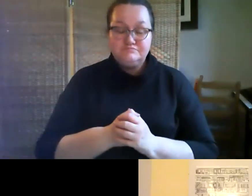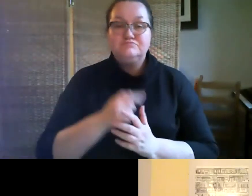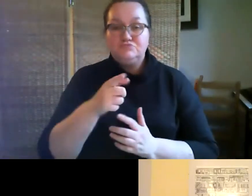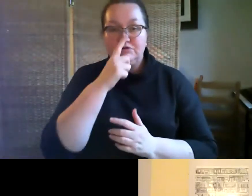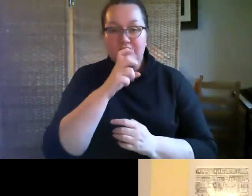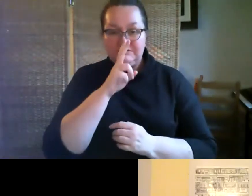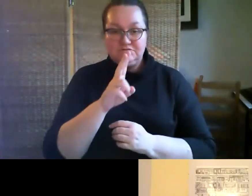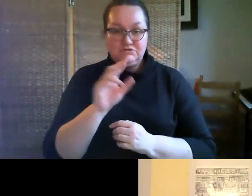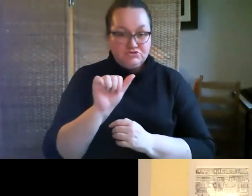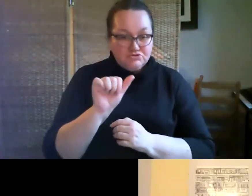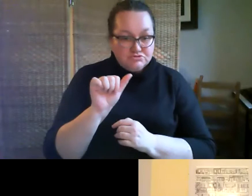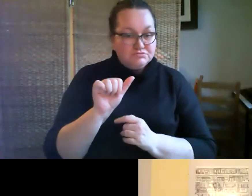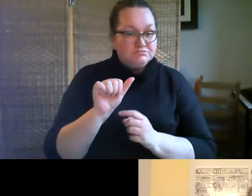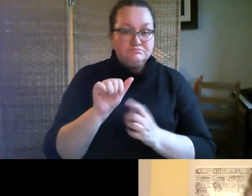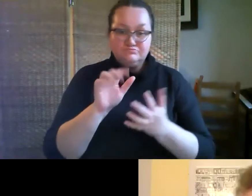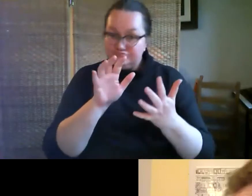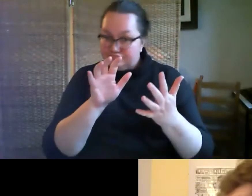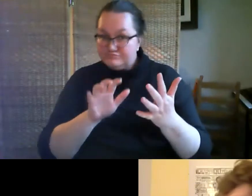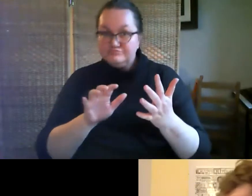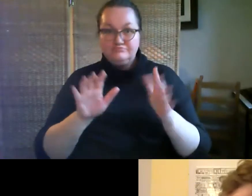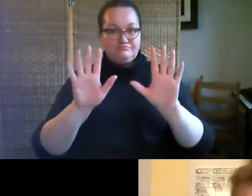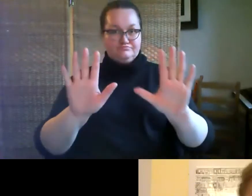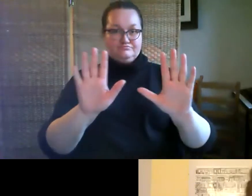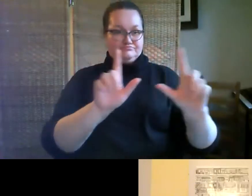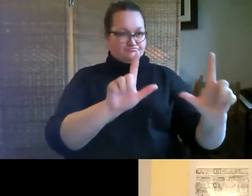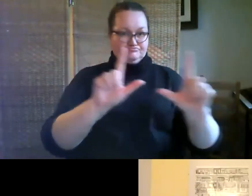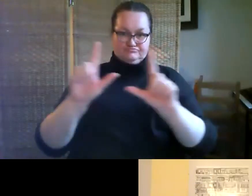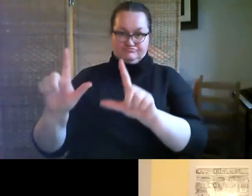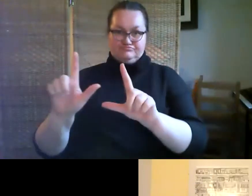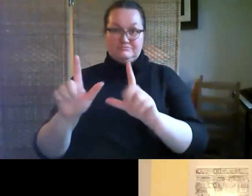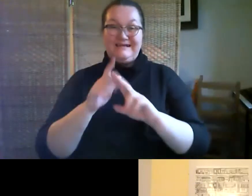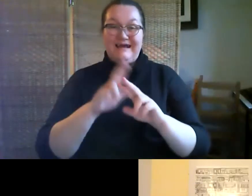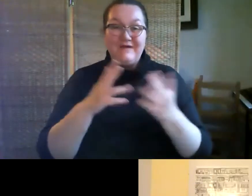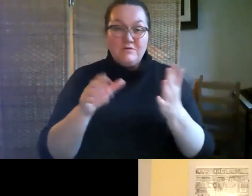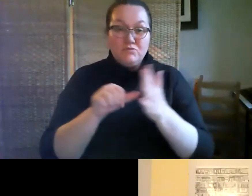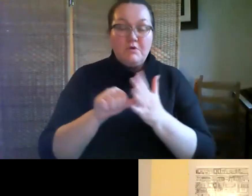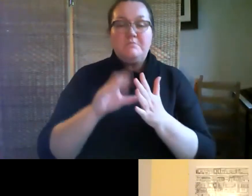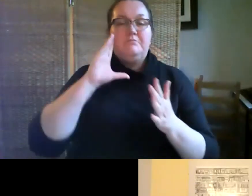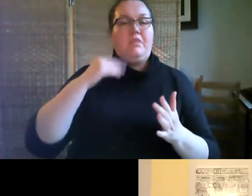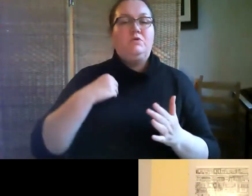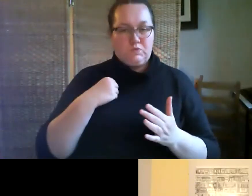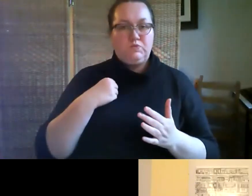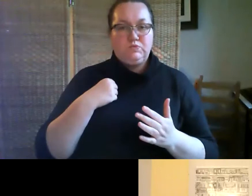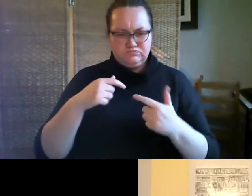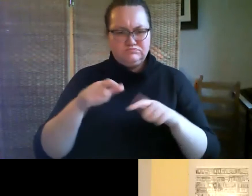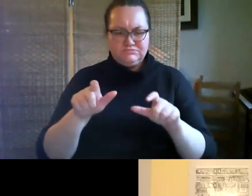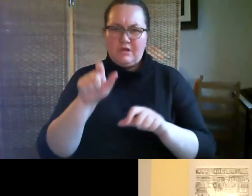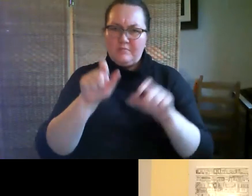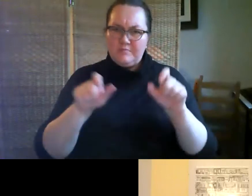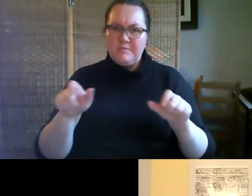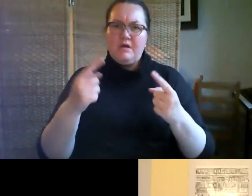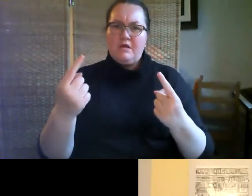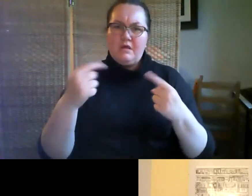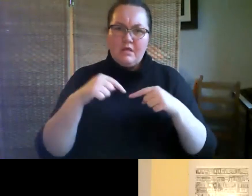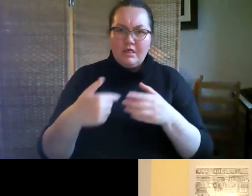If you have any trouble, just let us know. So yeah, as you're coming in, I think there's still people coming in. Just a reminder to keep